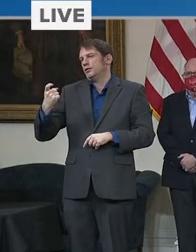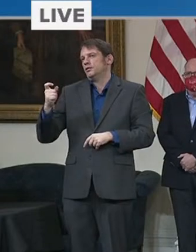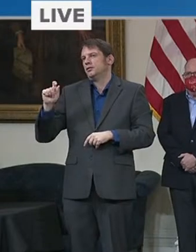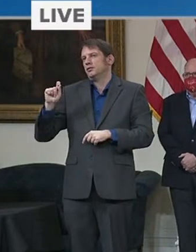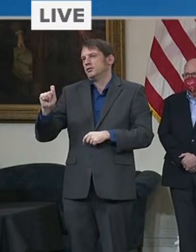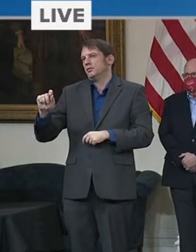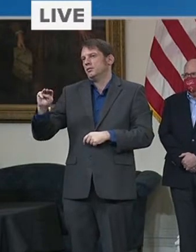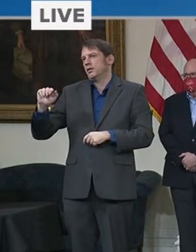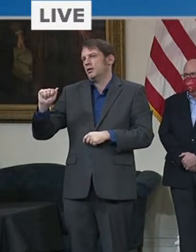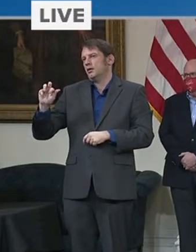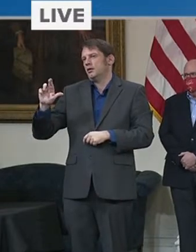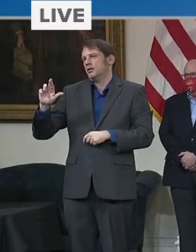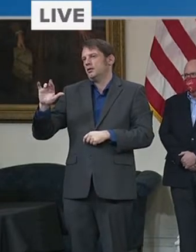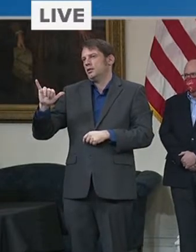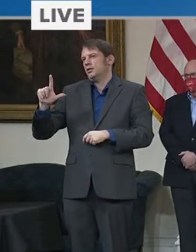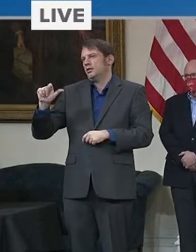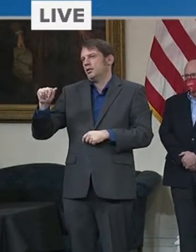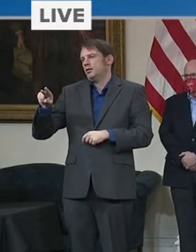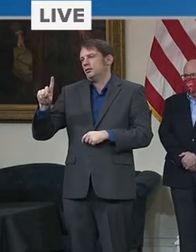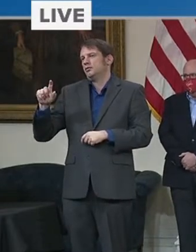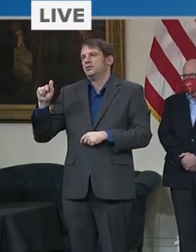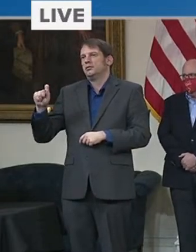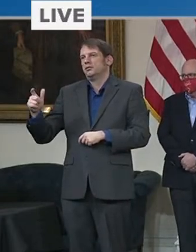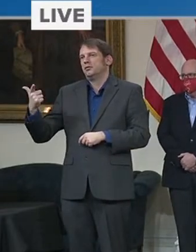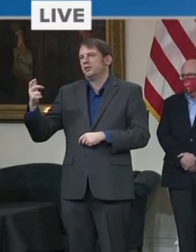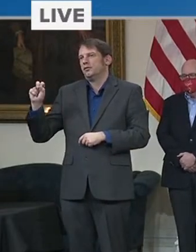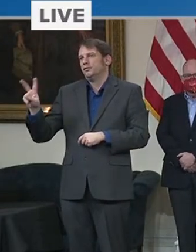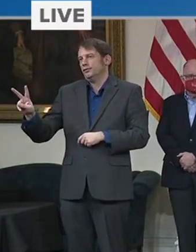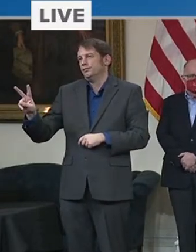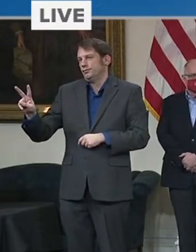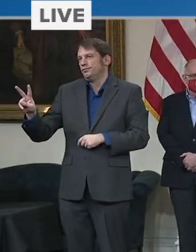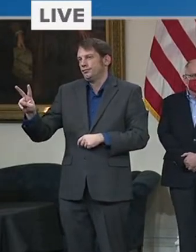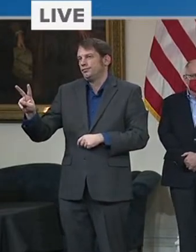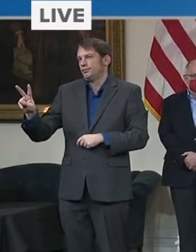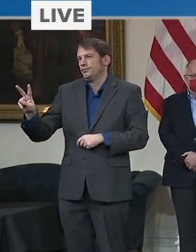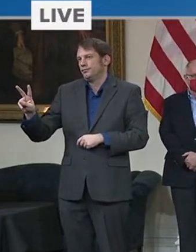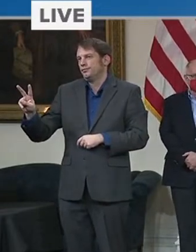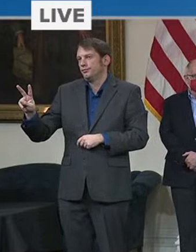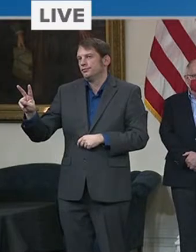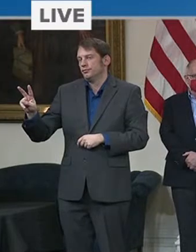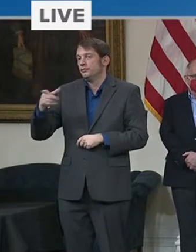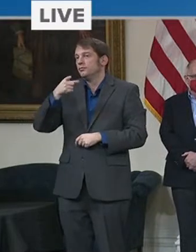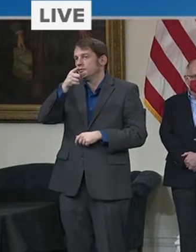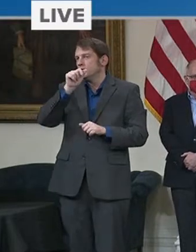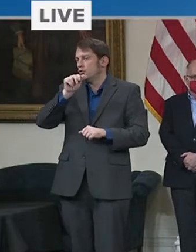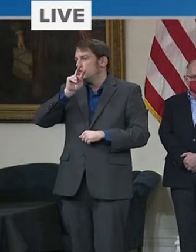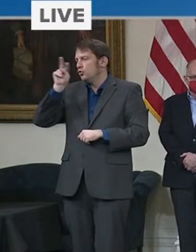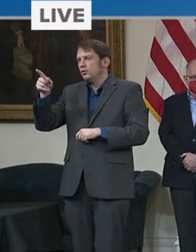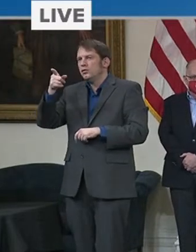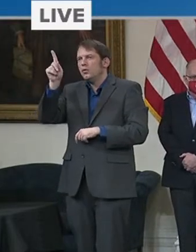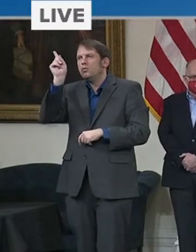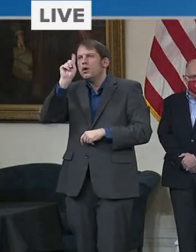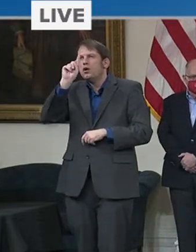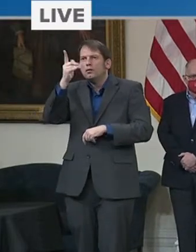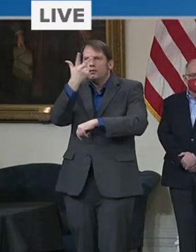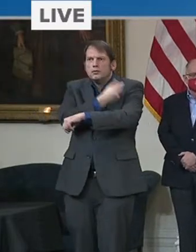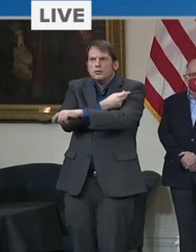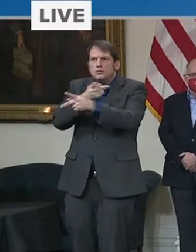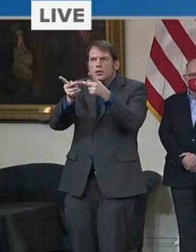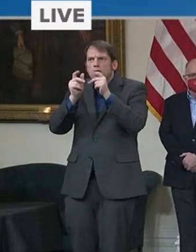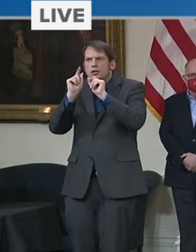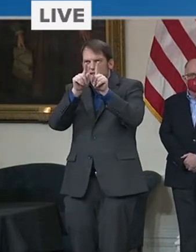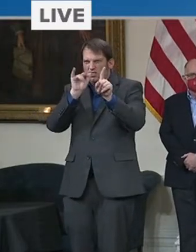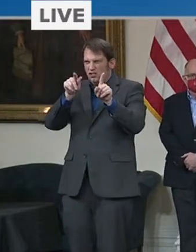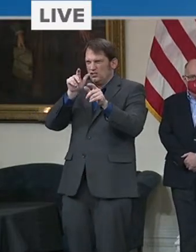Marylanders can use this locator tool to find available appointments at vaccination sites and directly access scheduling